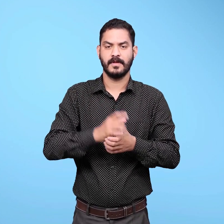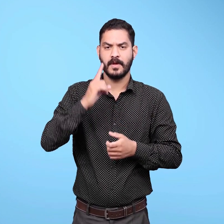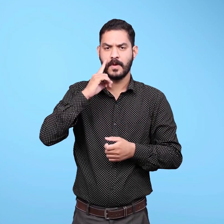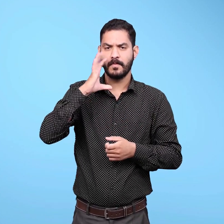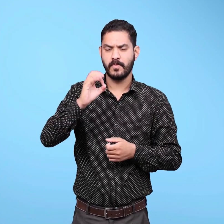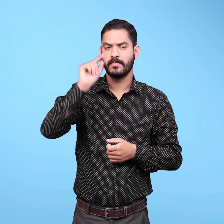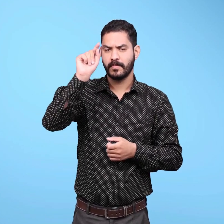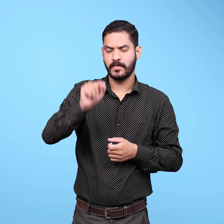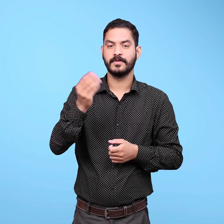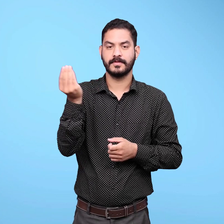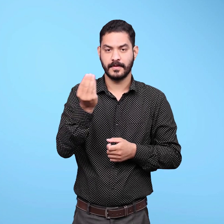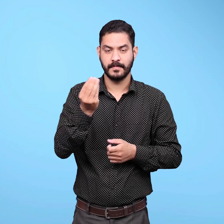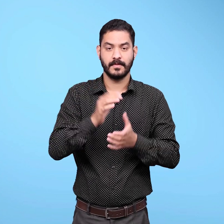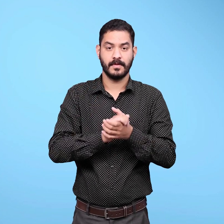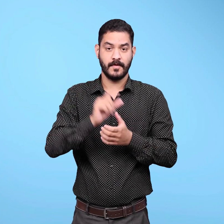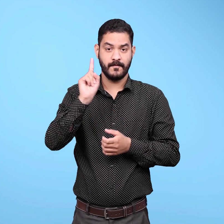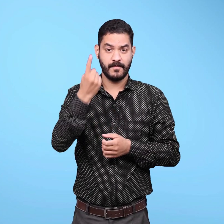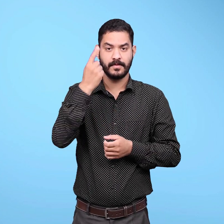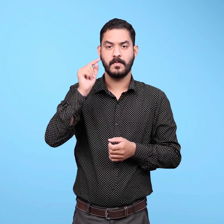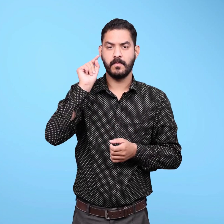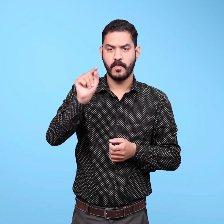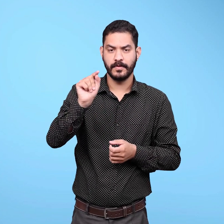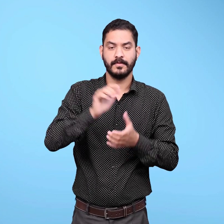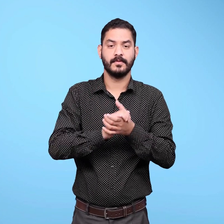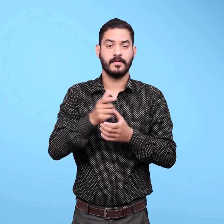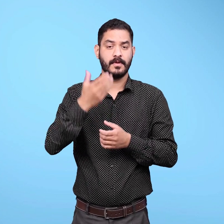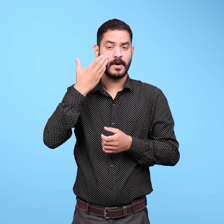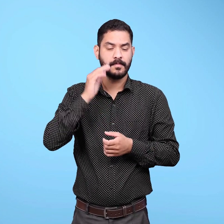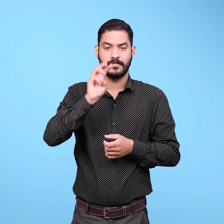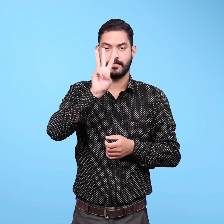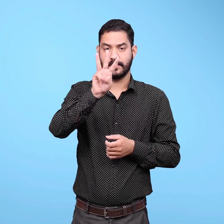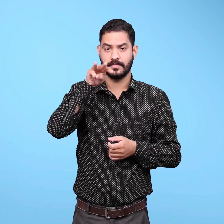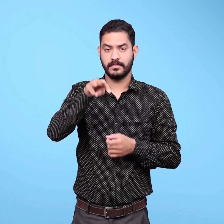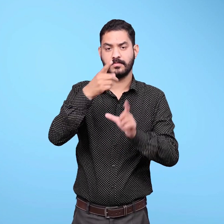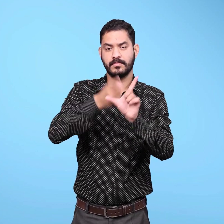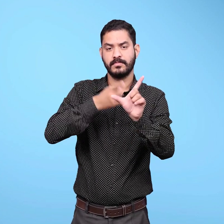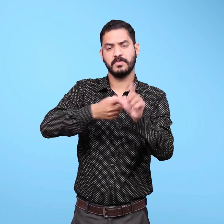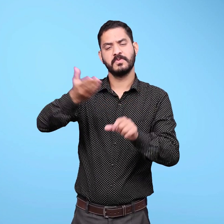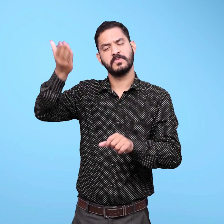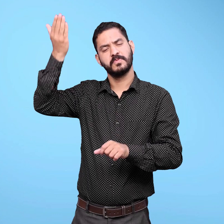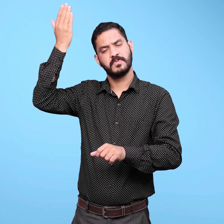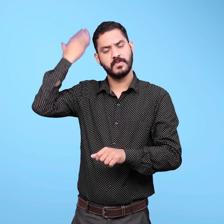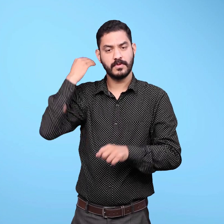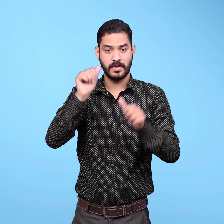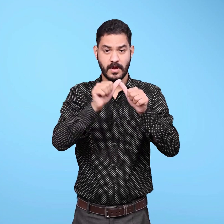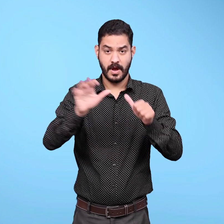Some important dates. Beginning of the use of iron in the